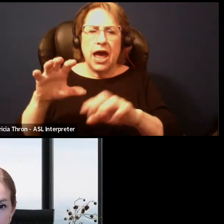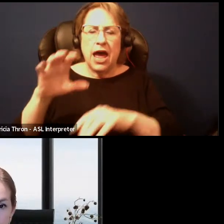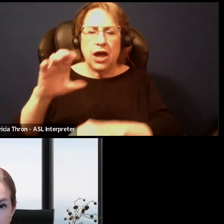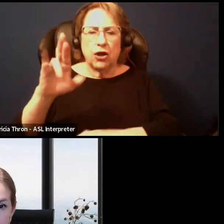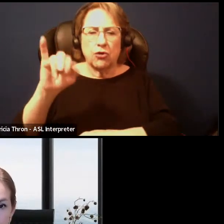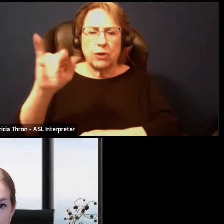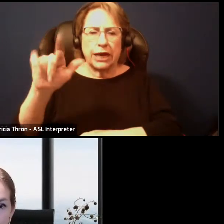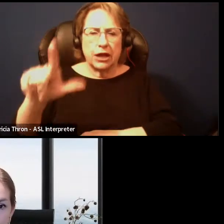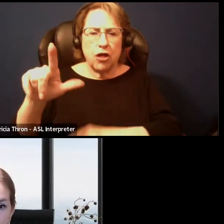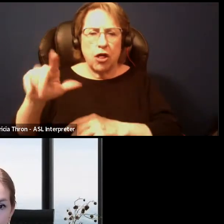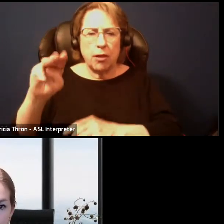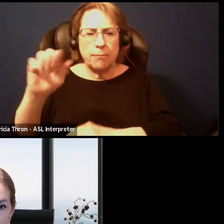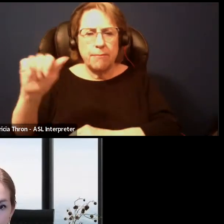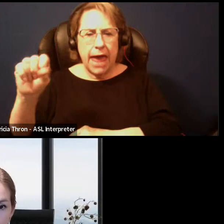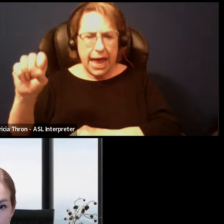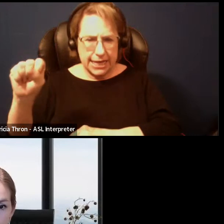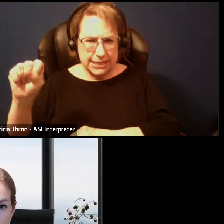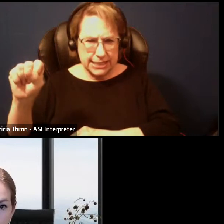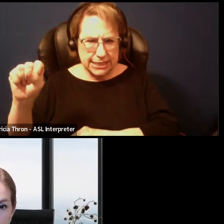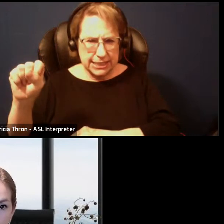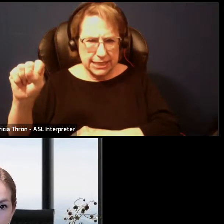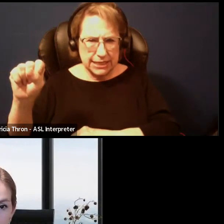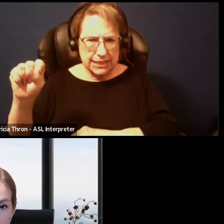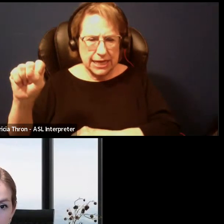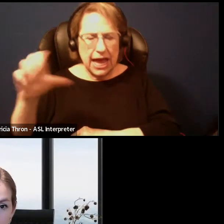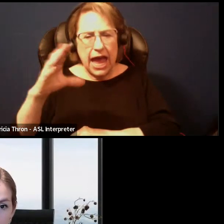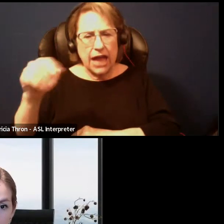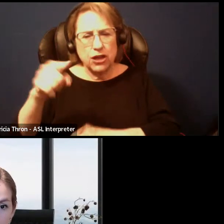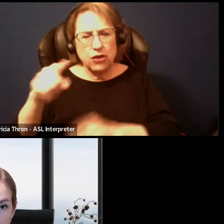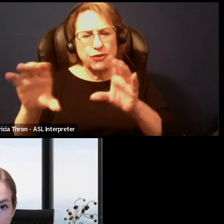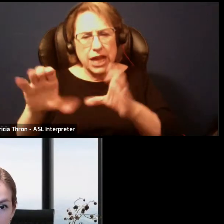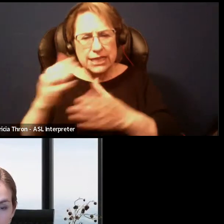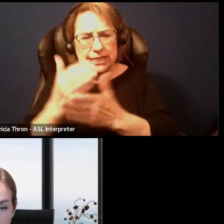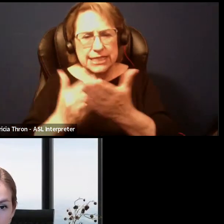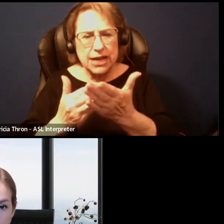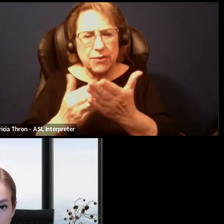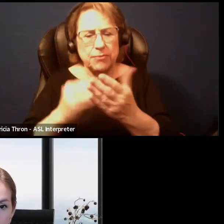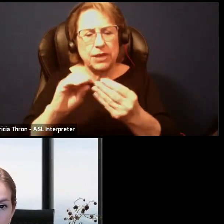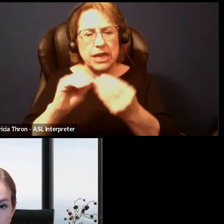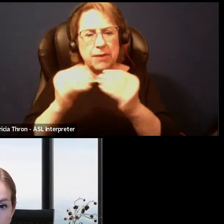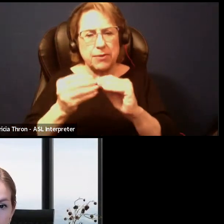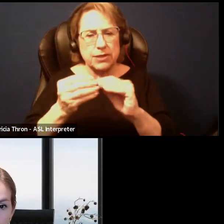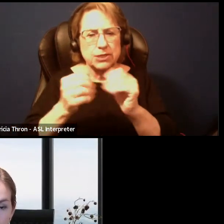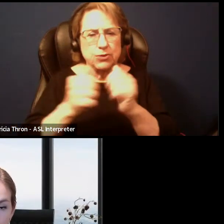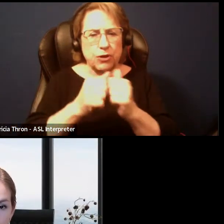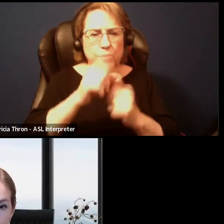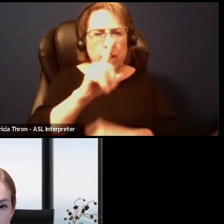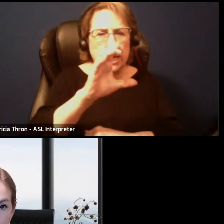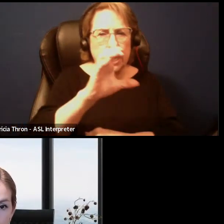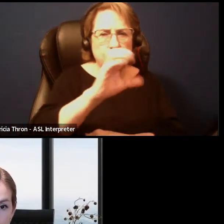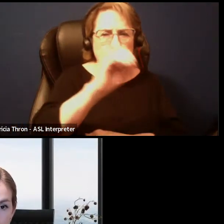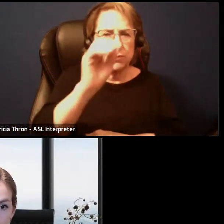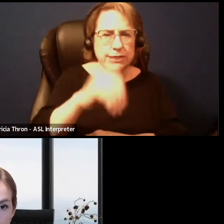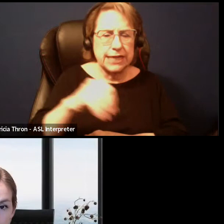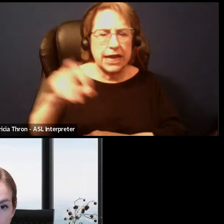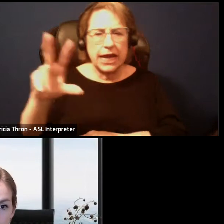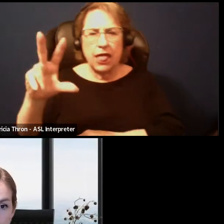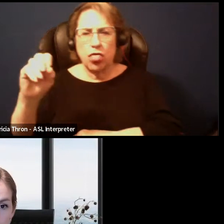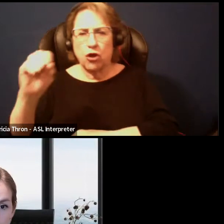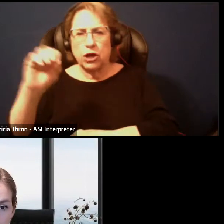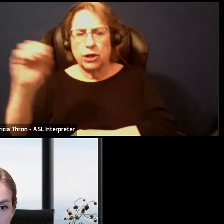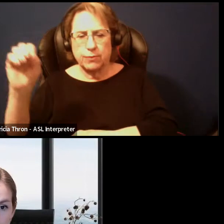cost. And you've kind of done some numbers there of 100% and 30%, and you've done your